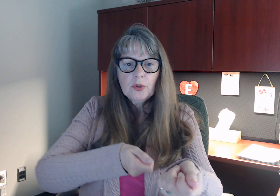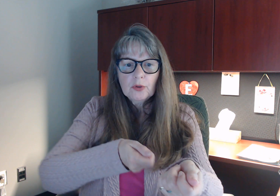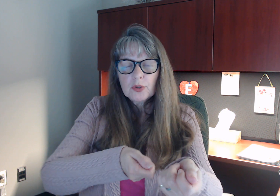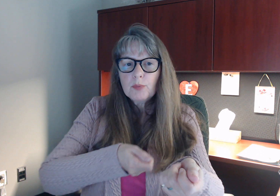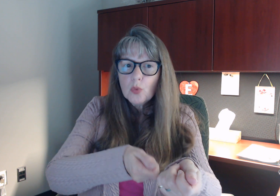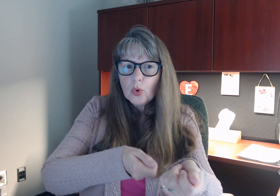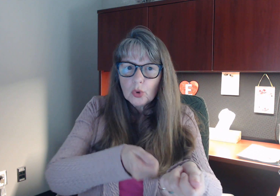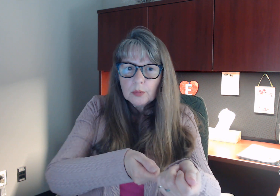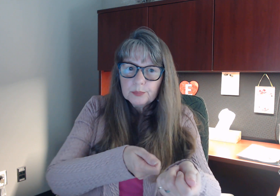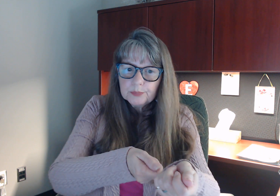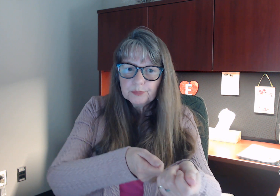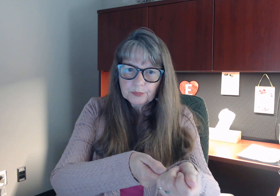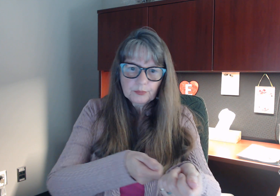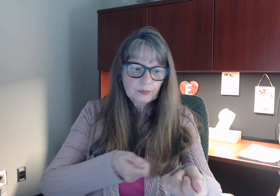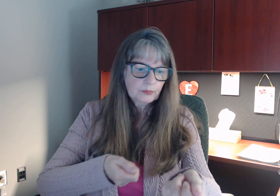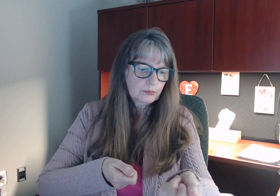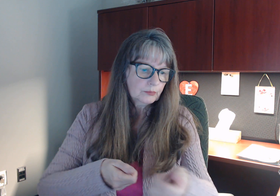Billiards, pool.